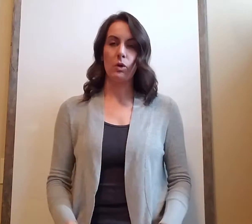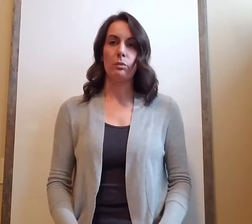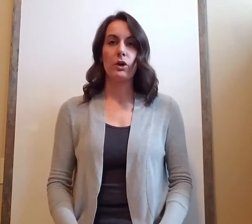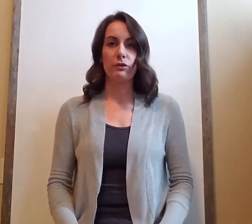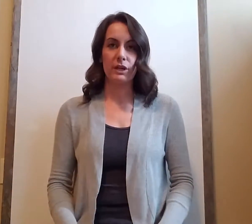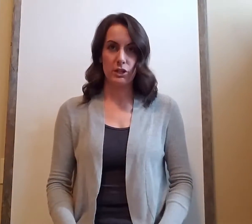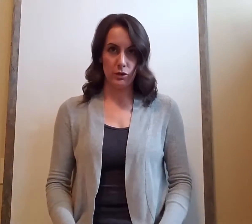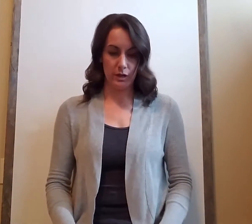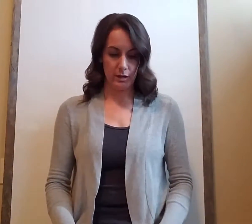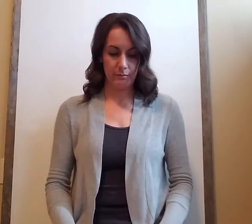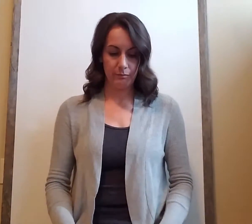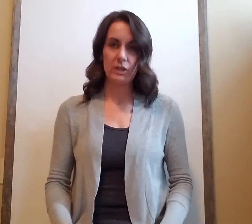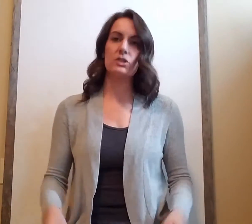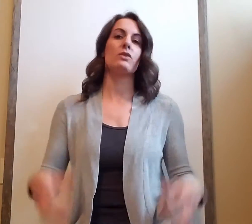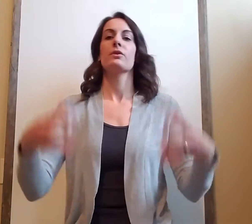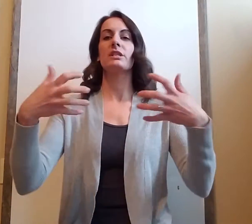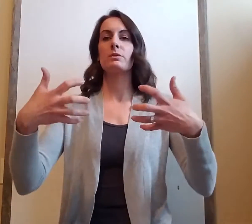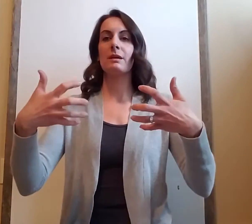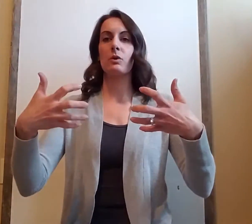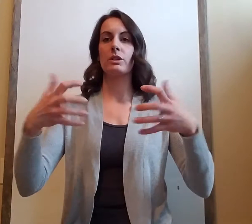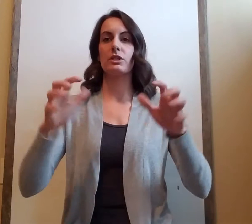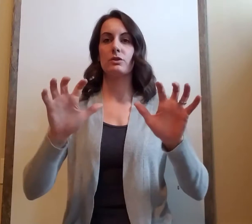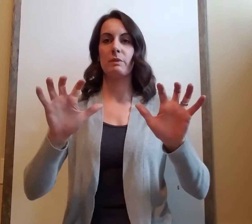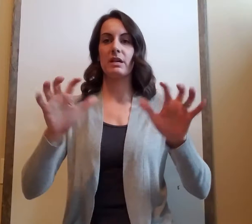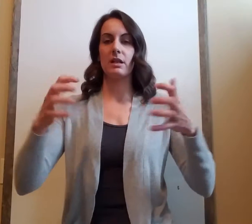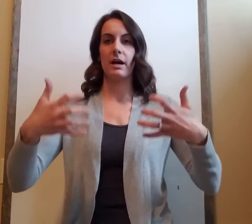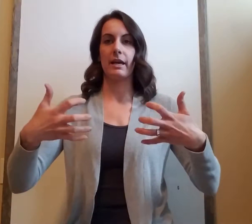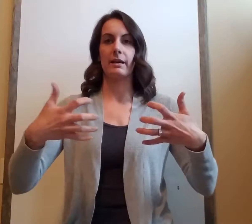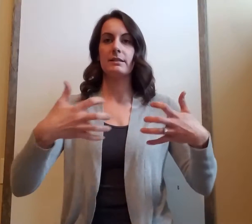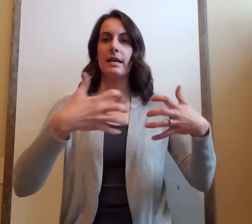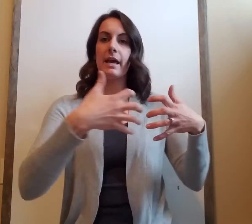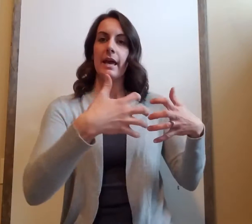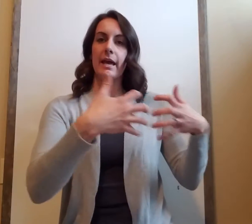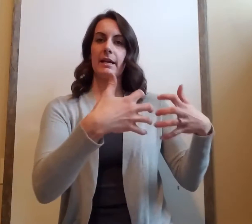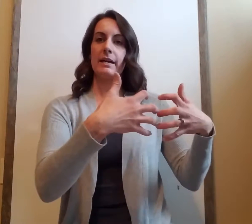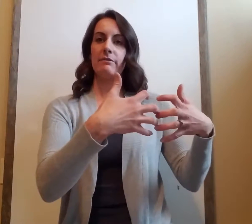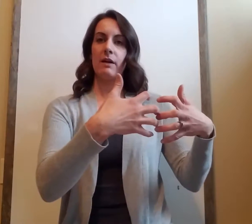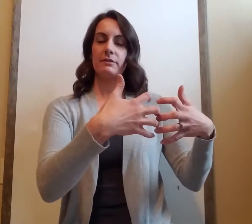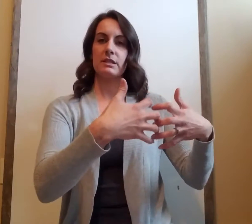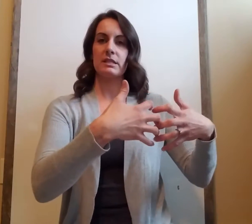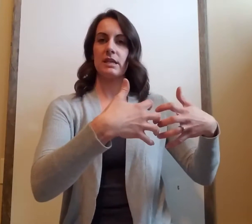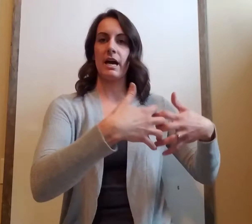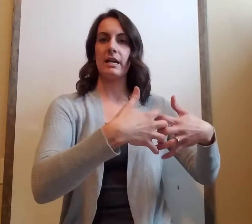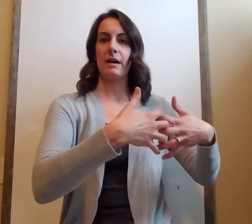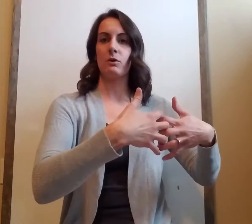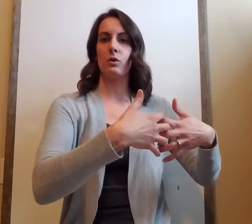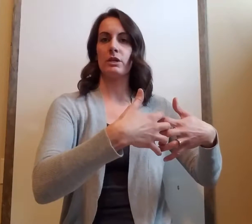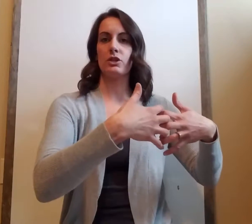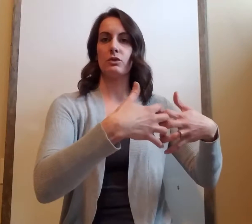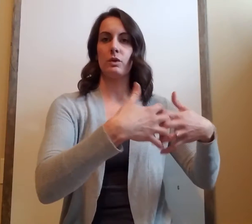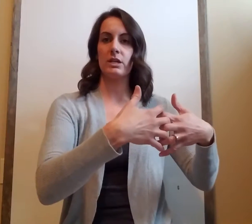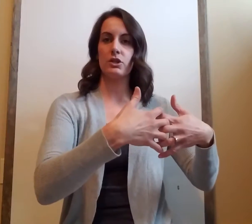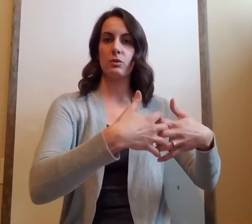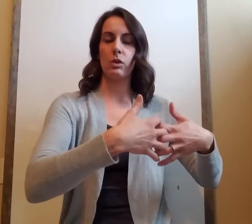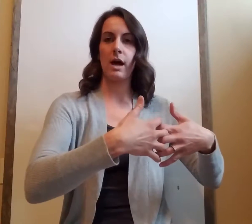more perfect union. So for this one, I'm going to use my claw hands, and kind of off to the side, I'm going to interlock